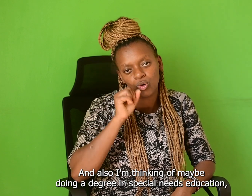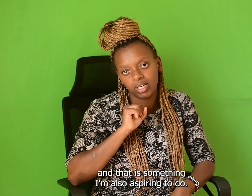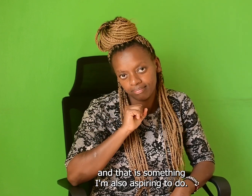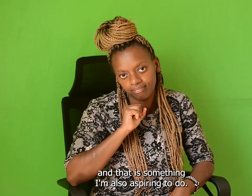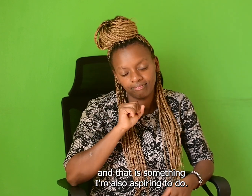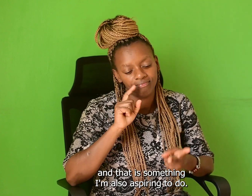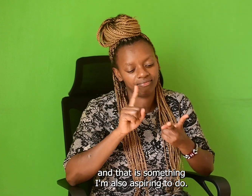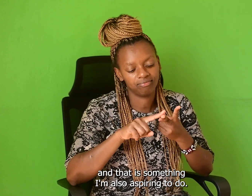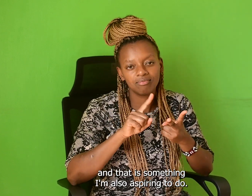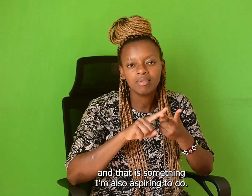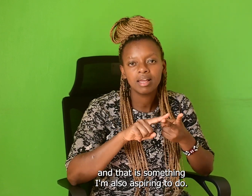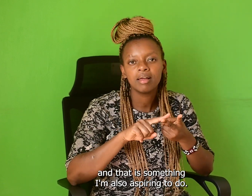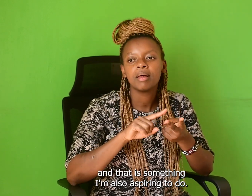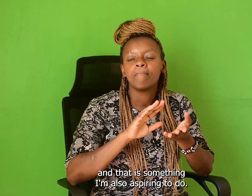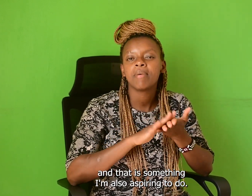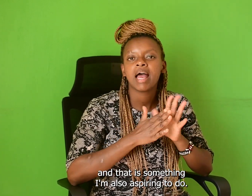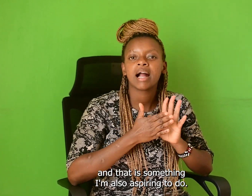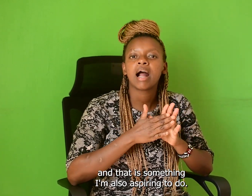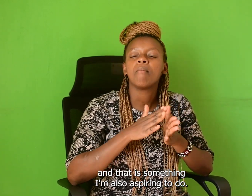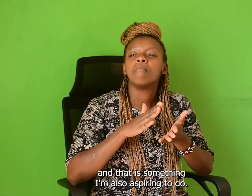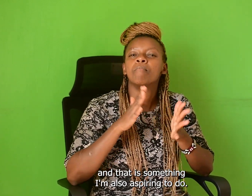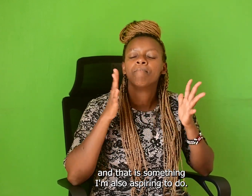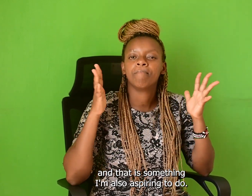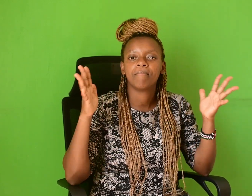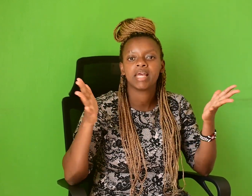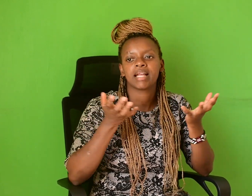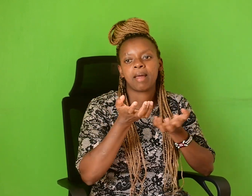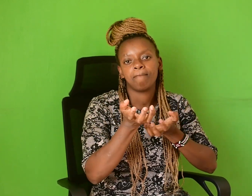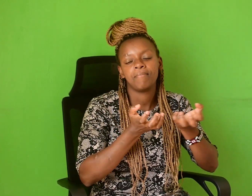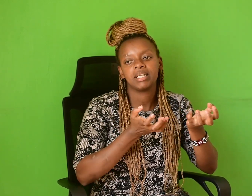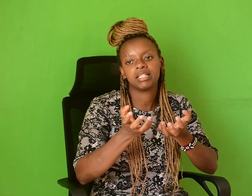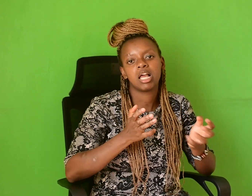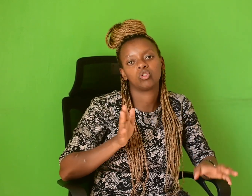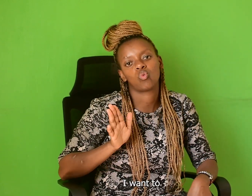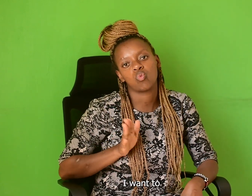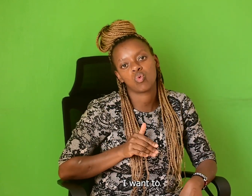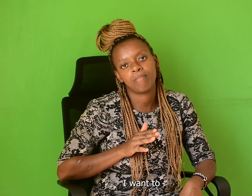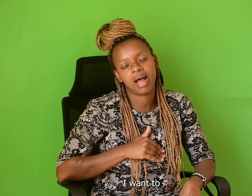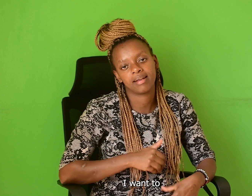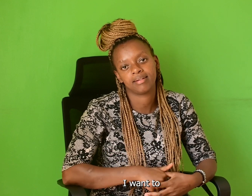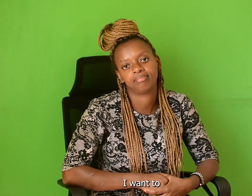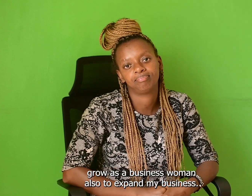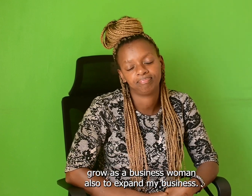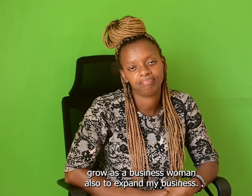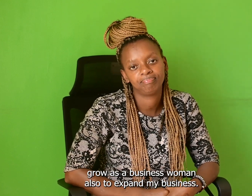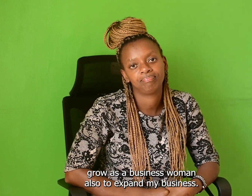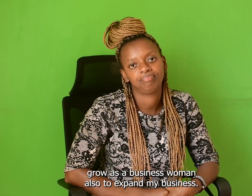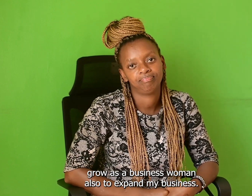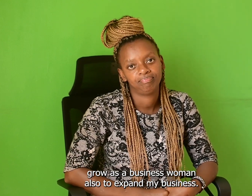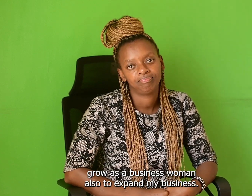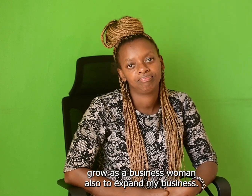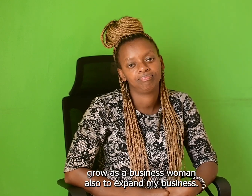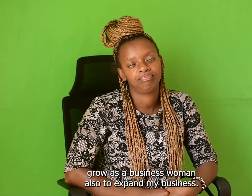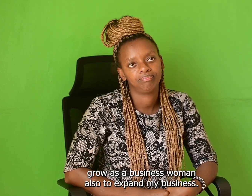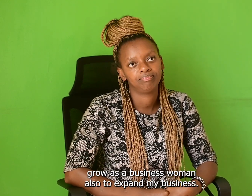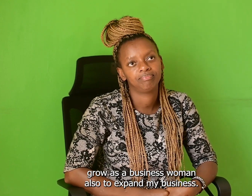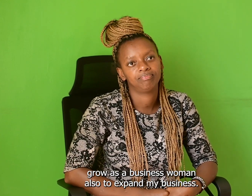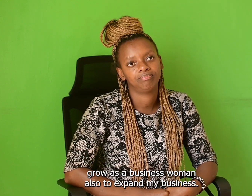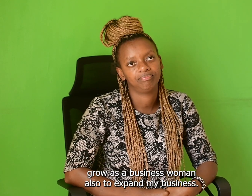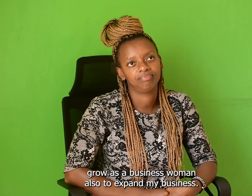education. That is something I'm also aspiring to do. I want to grow as a businesswoman also to expand my